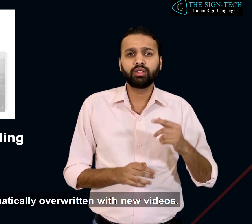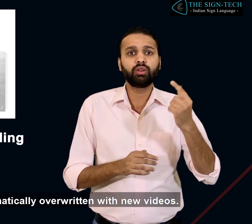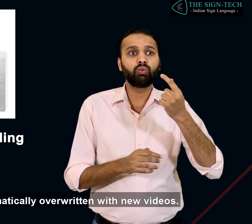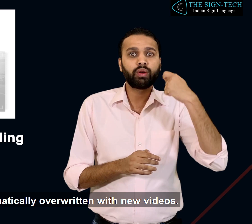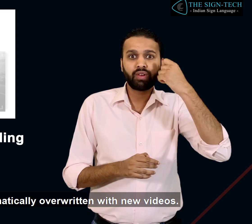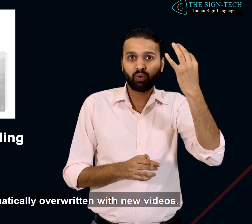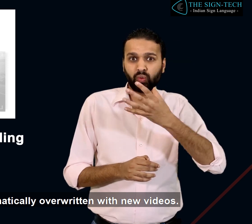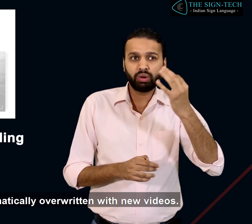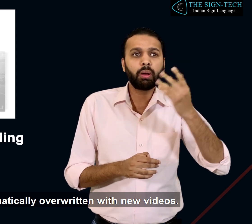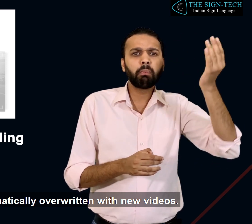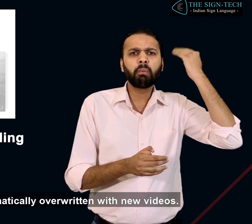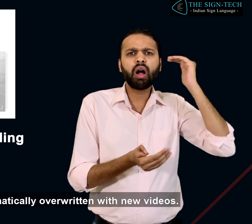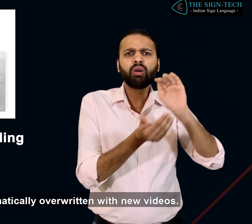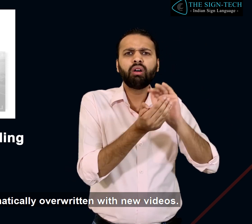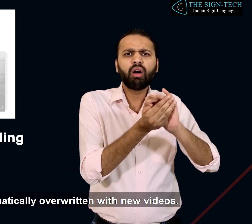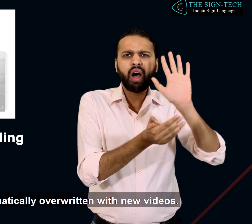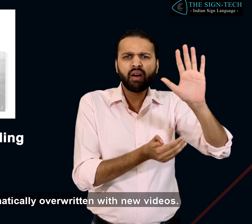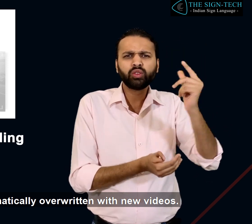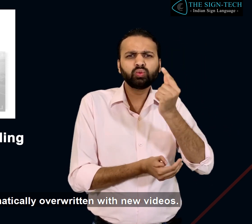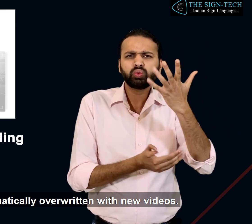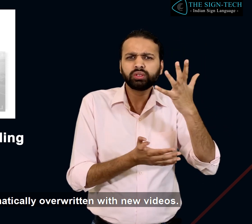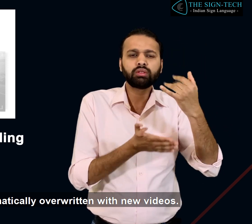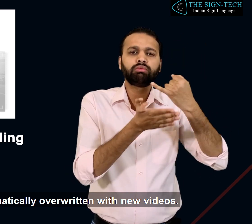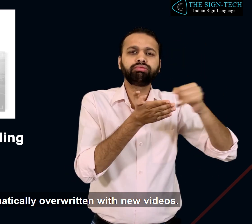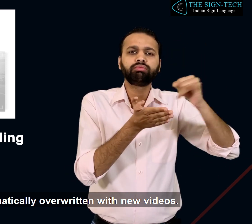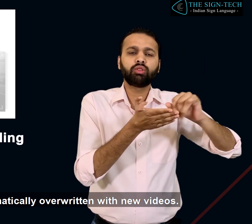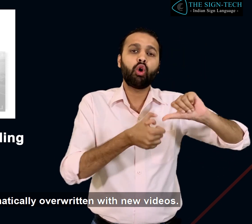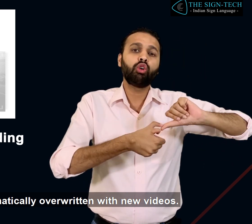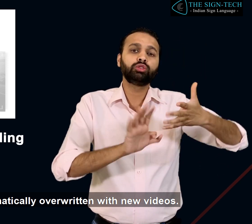Old videos are automatically overwritten with new videos.